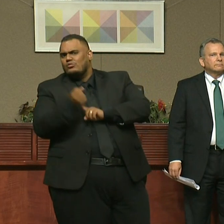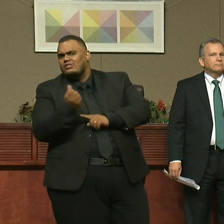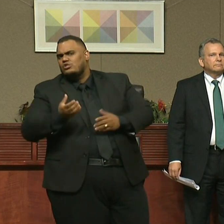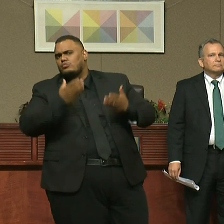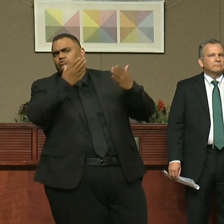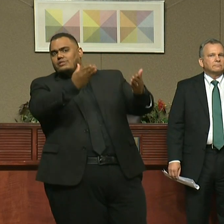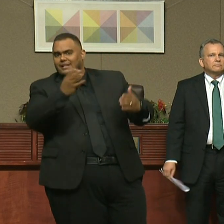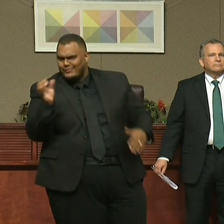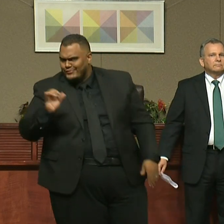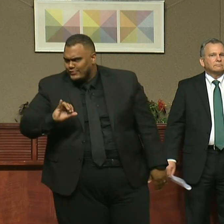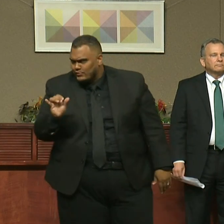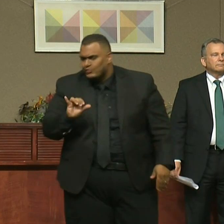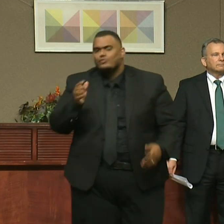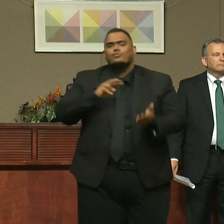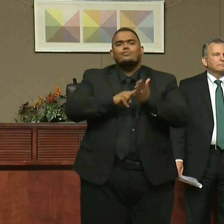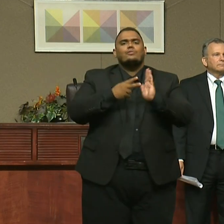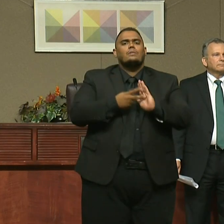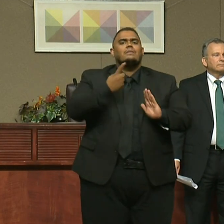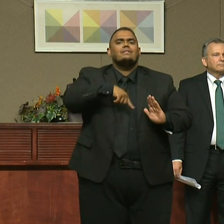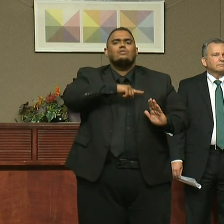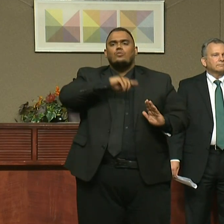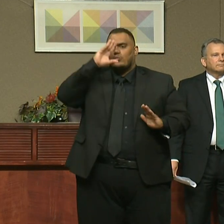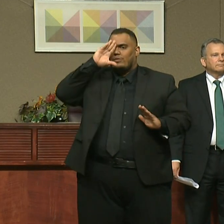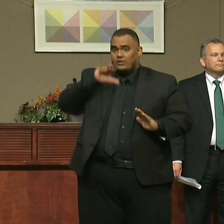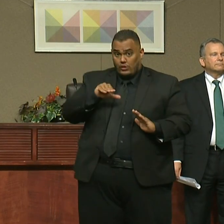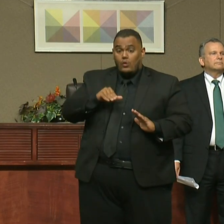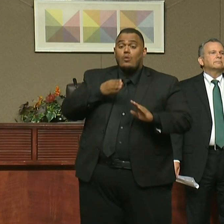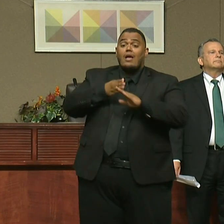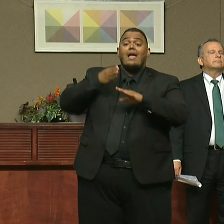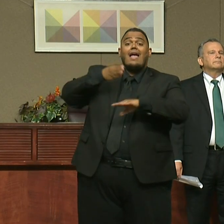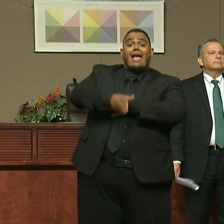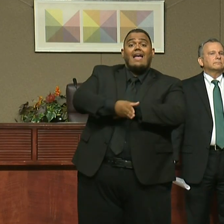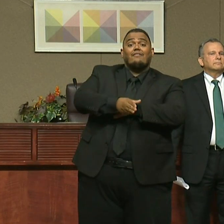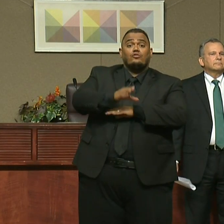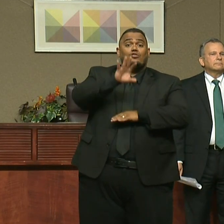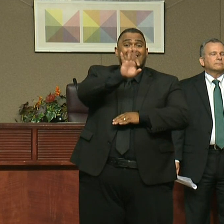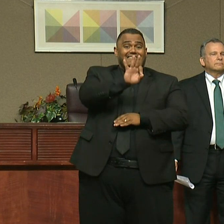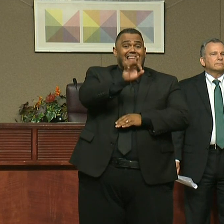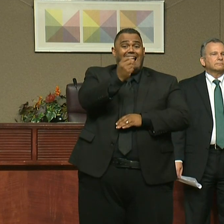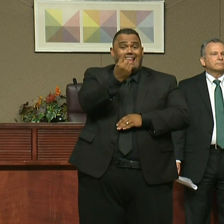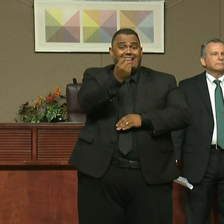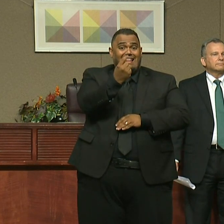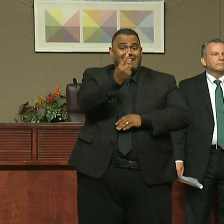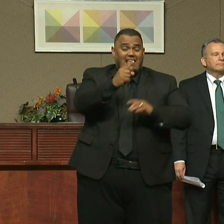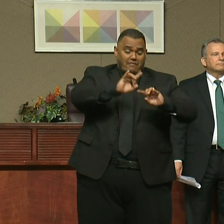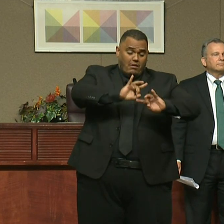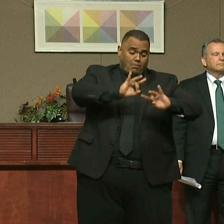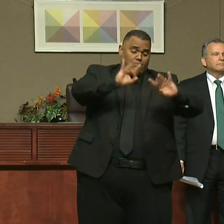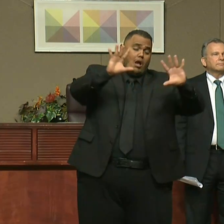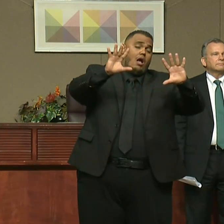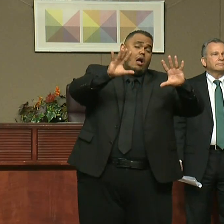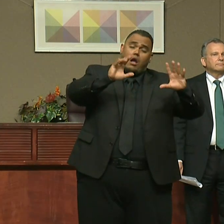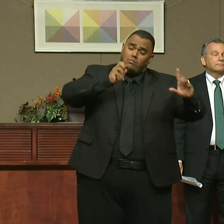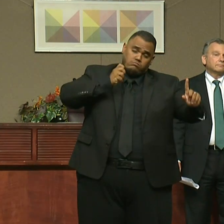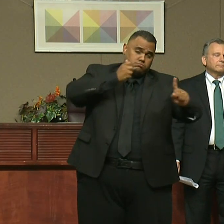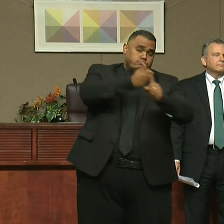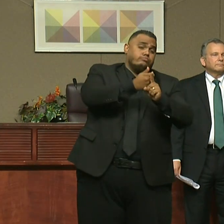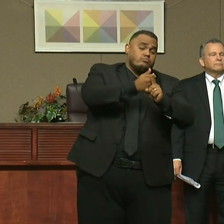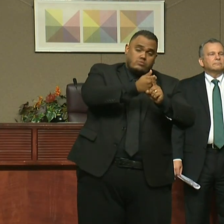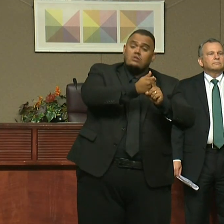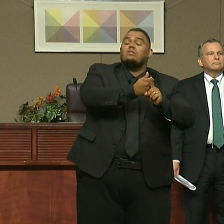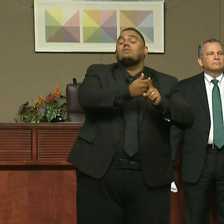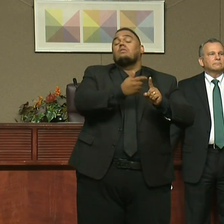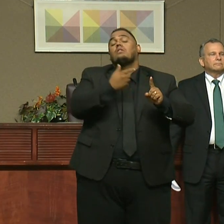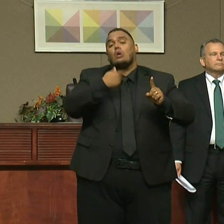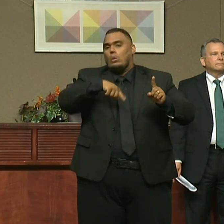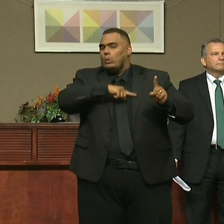from the post 9/11 era, if you will, and some other things, horrific things that happened in our country, we